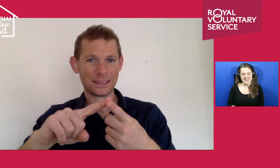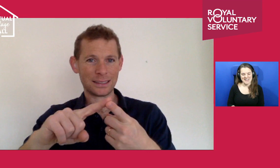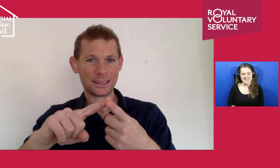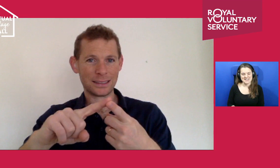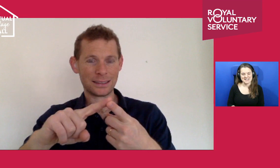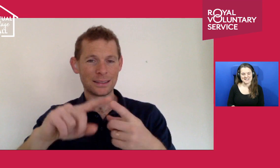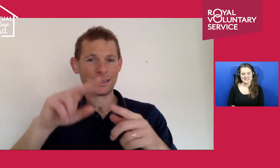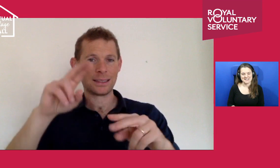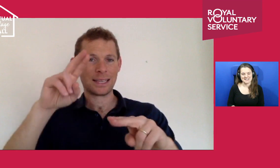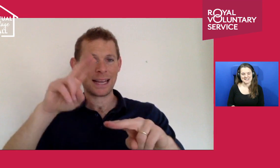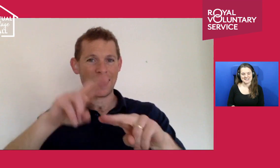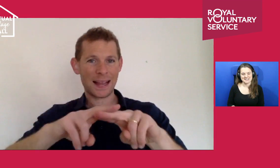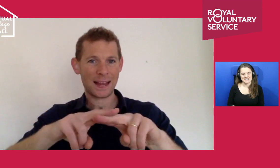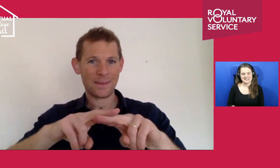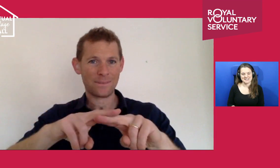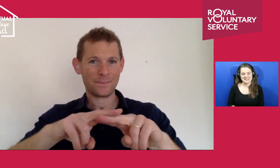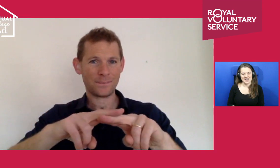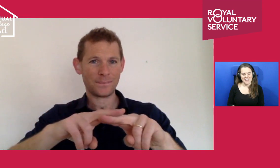E,